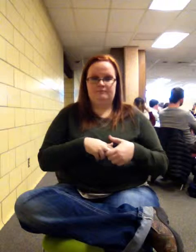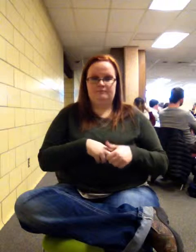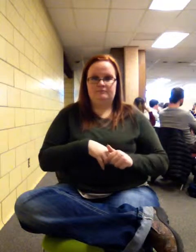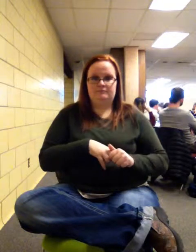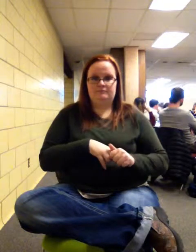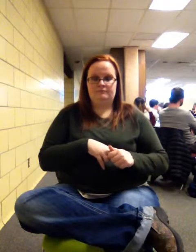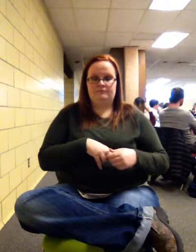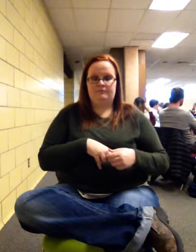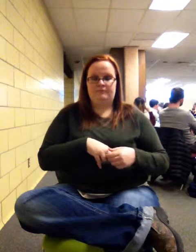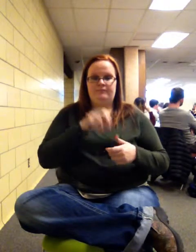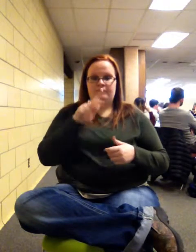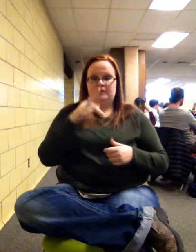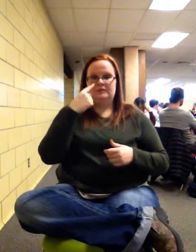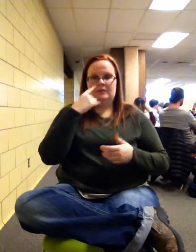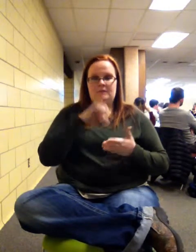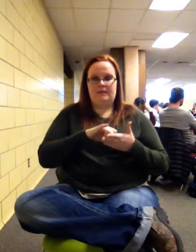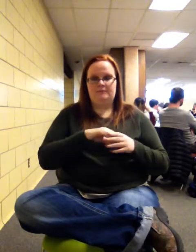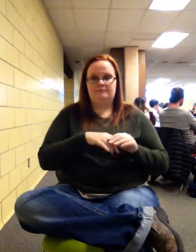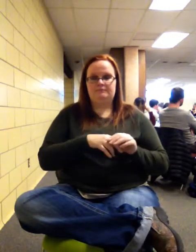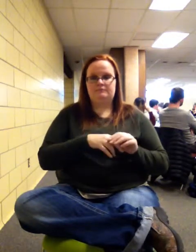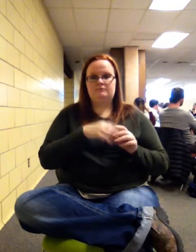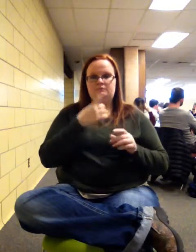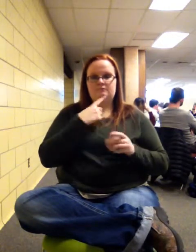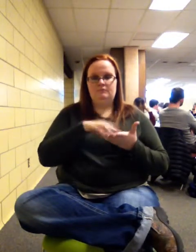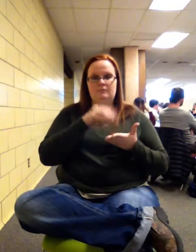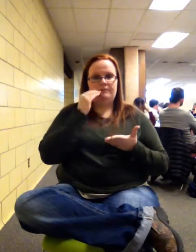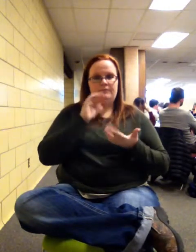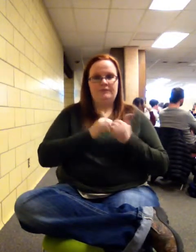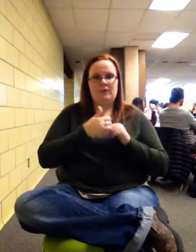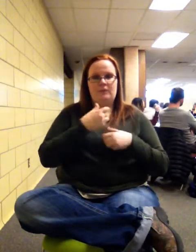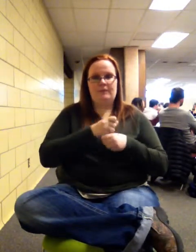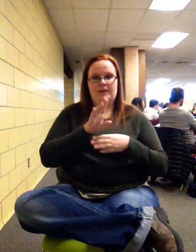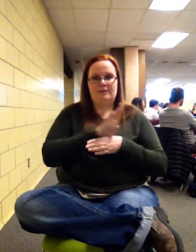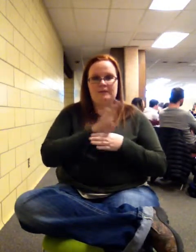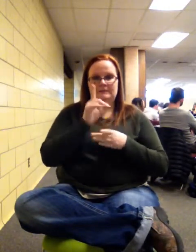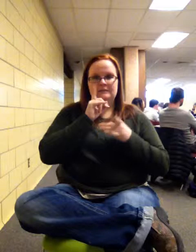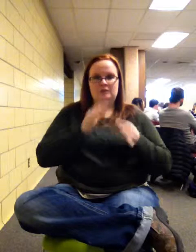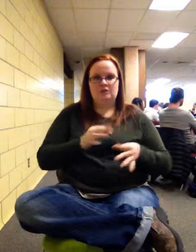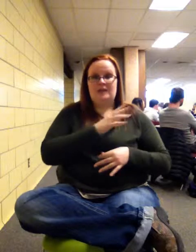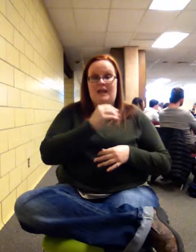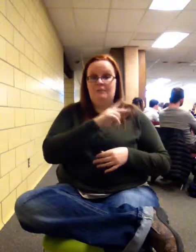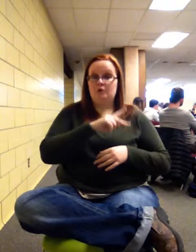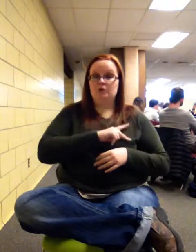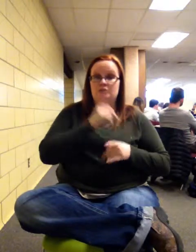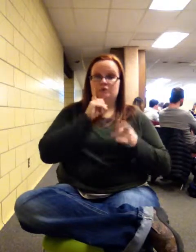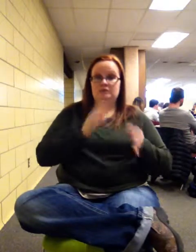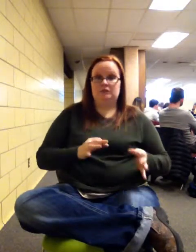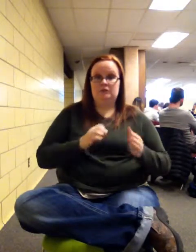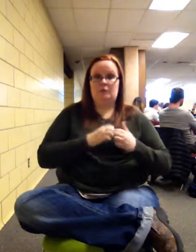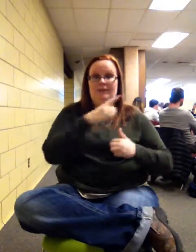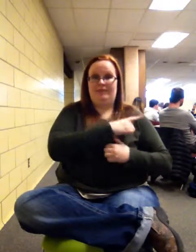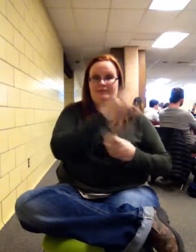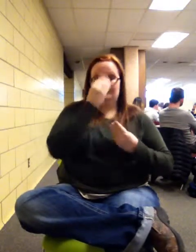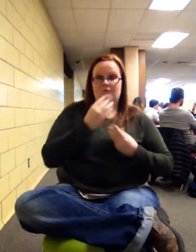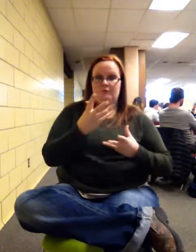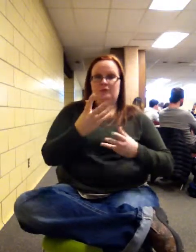Okay, so let's think about it. Okay, so we said we're going to learn how to make business decisions and personal decisions with this information. So let's pretend like we